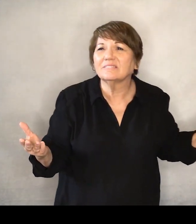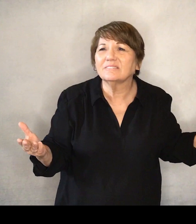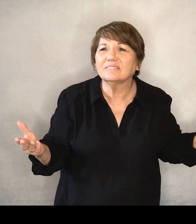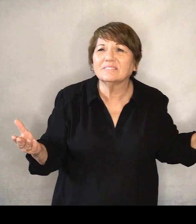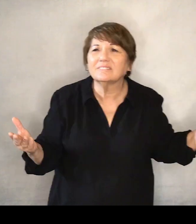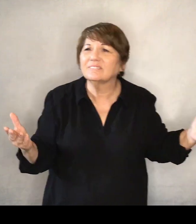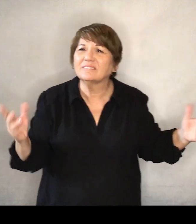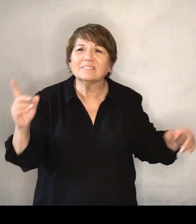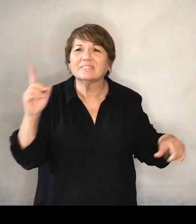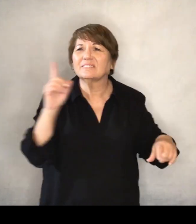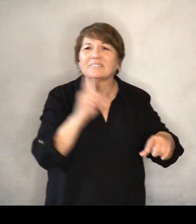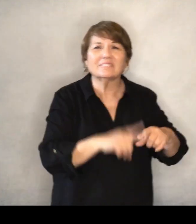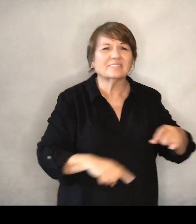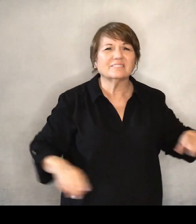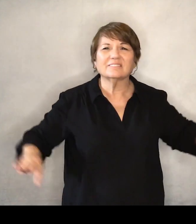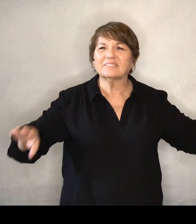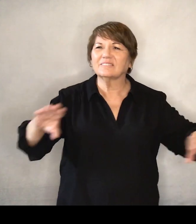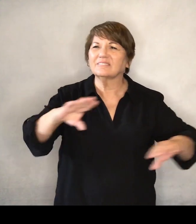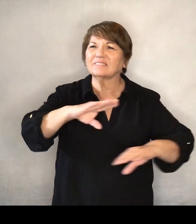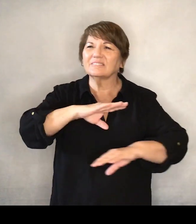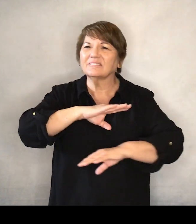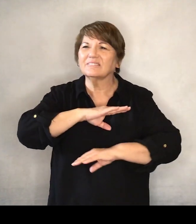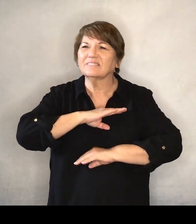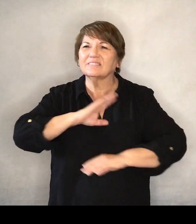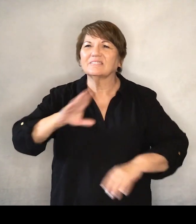but it couldn't fill me.